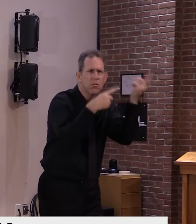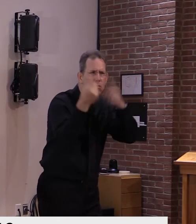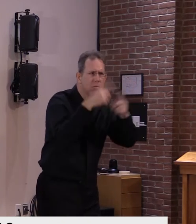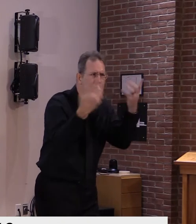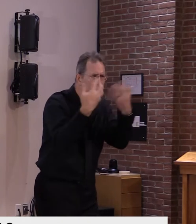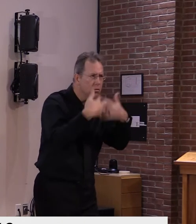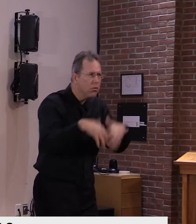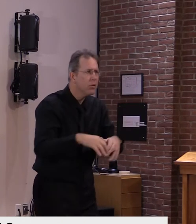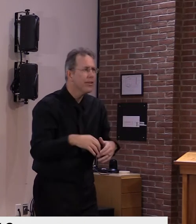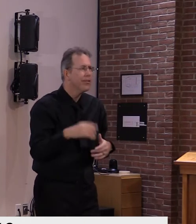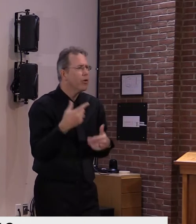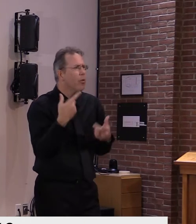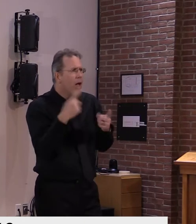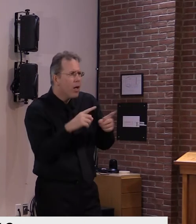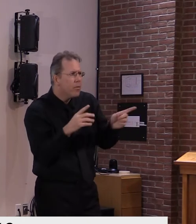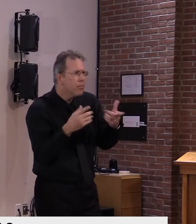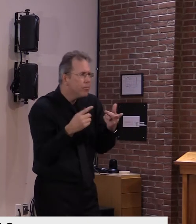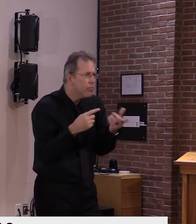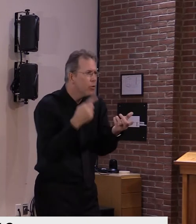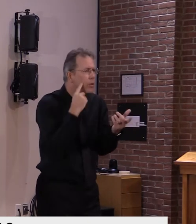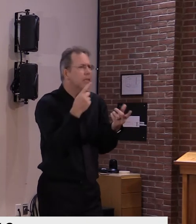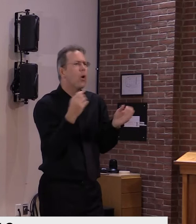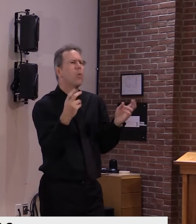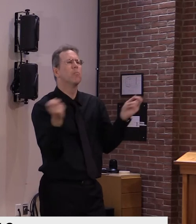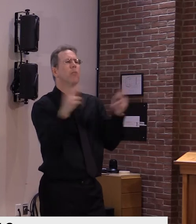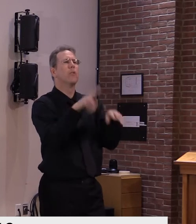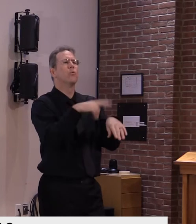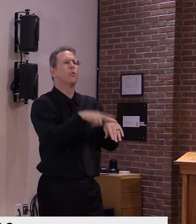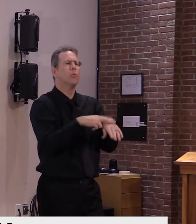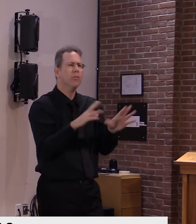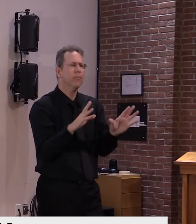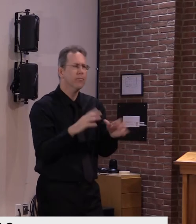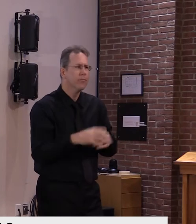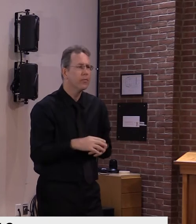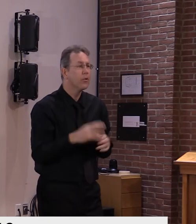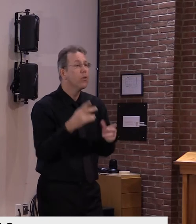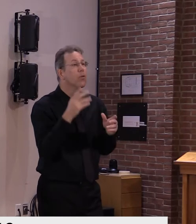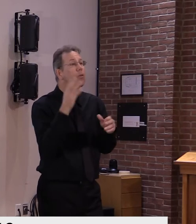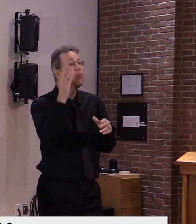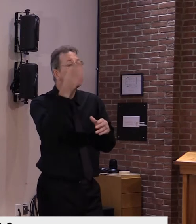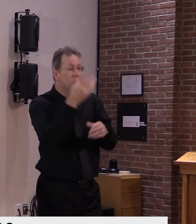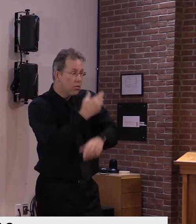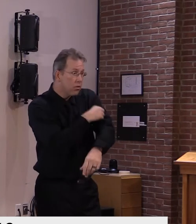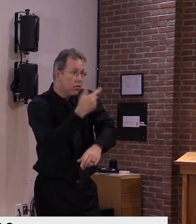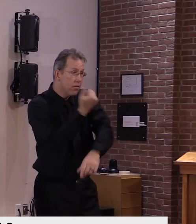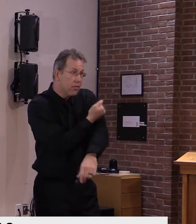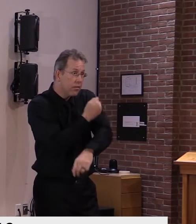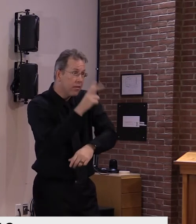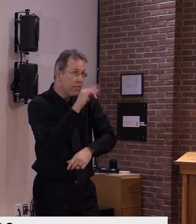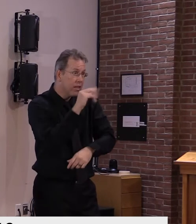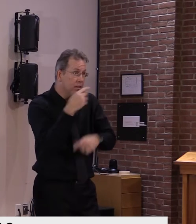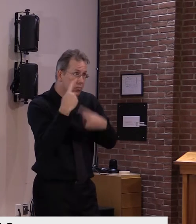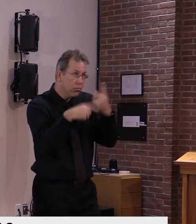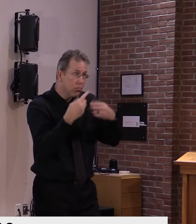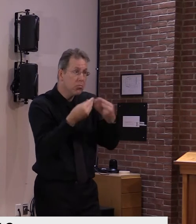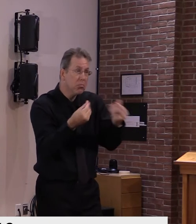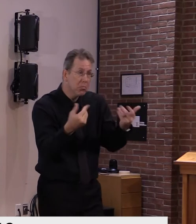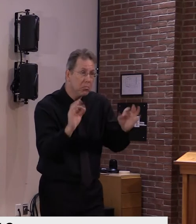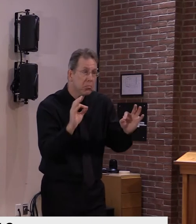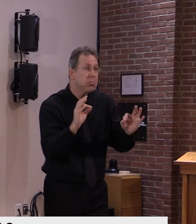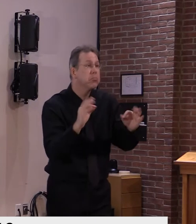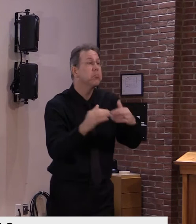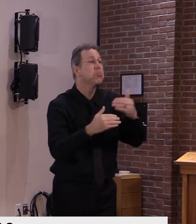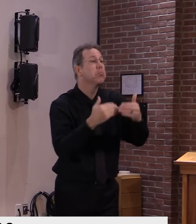become more prevalent that even after we have the vaccine in place and we get back to somewhat normal. That